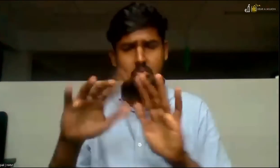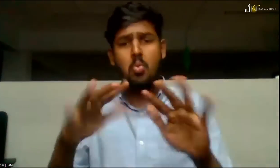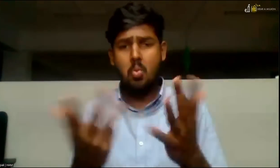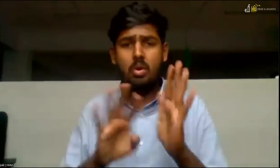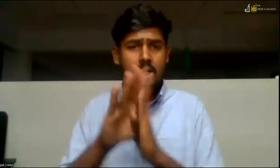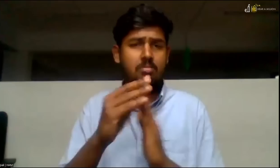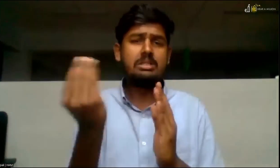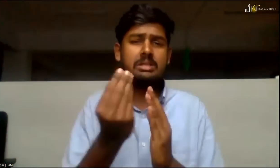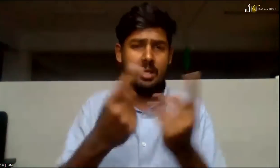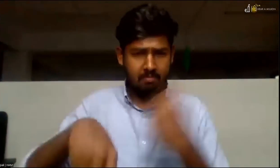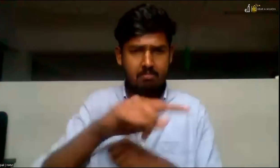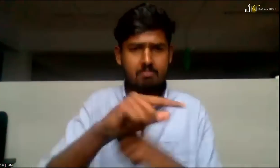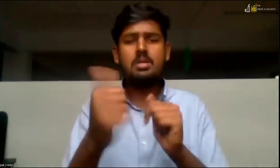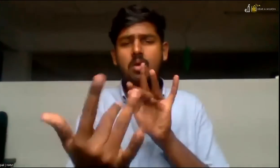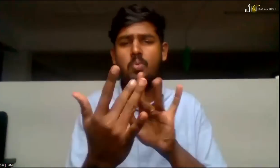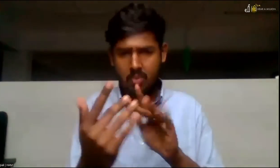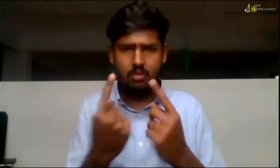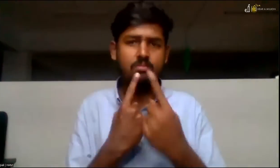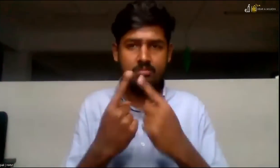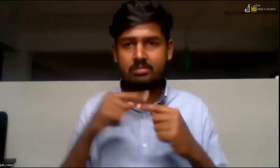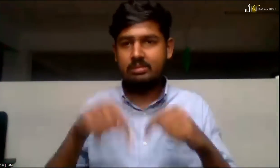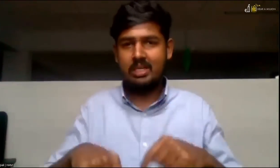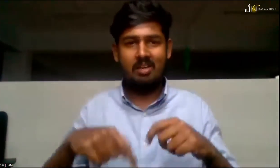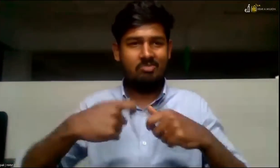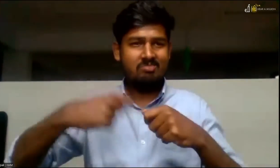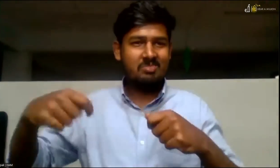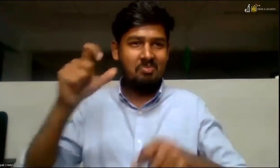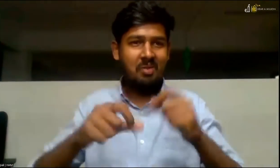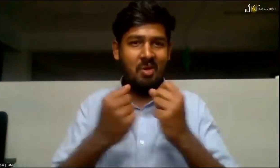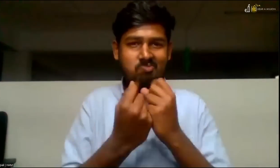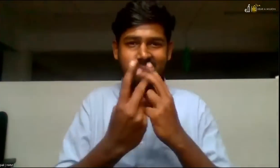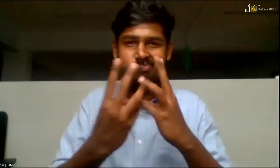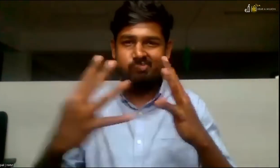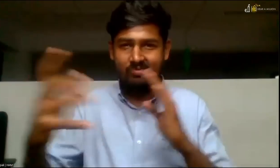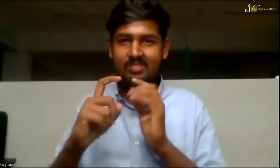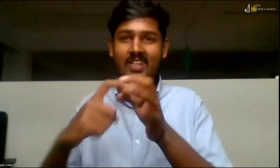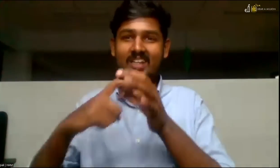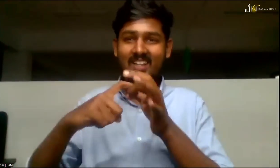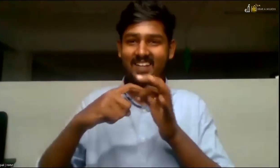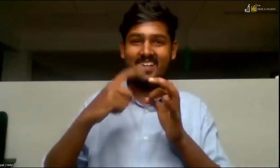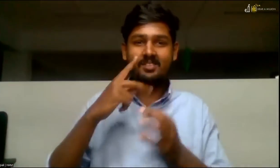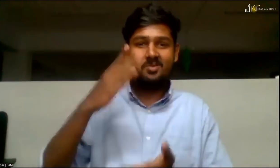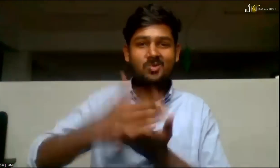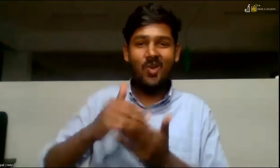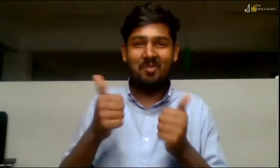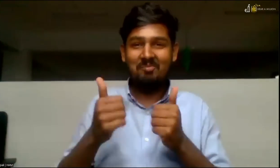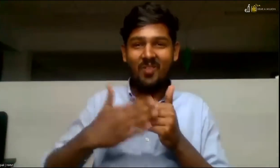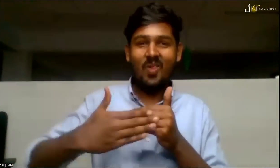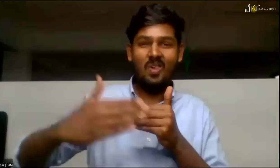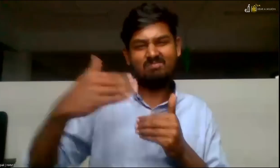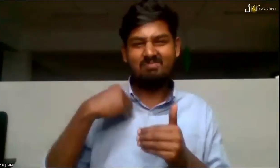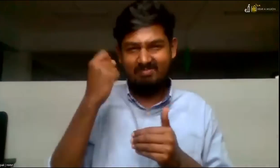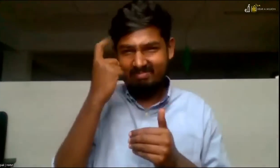near your areas, you can contact them as well, or the Here a Million team can also do help them. We couldn't extend more the